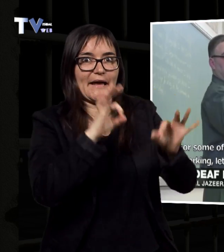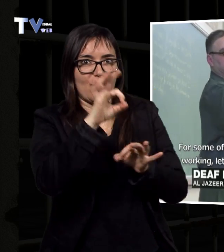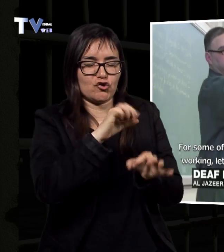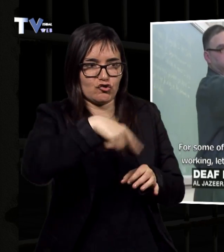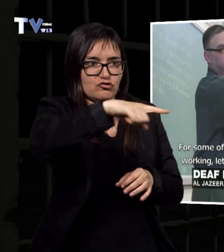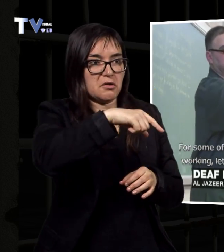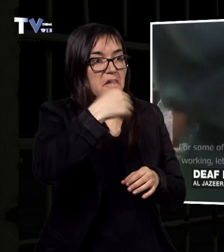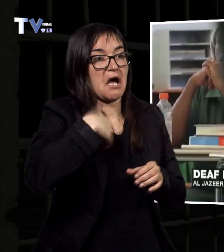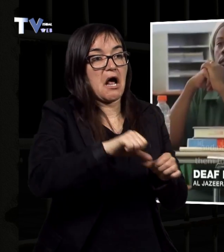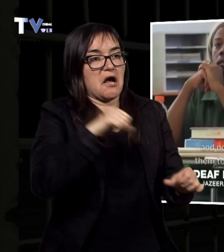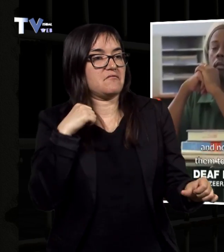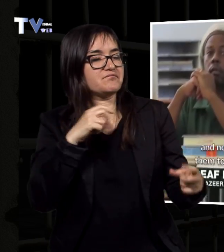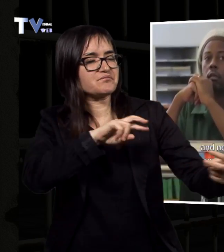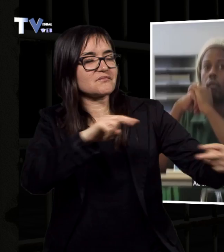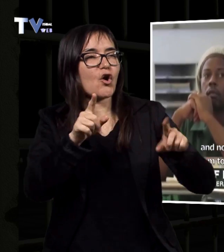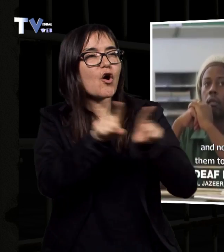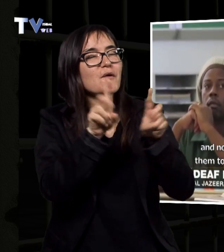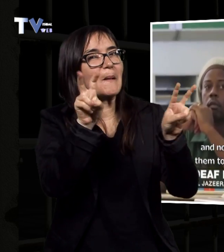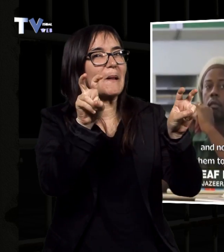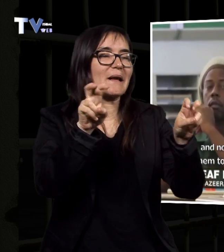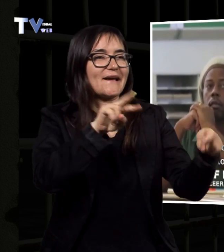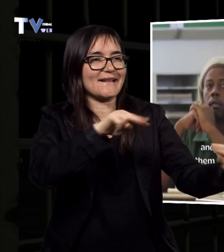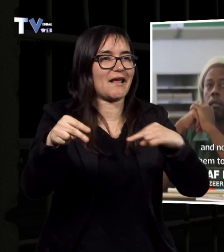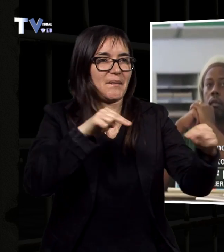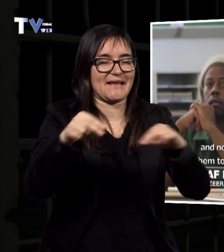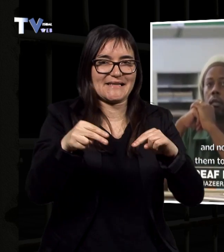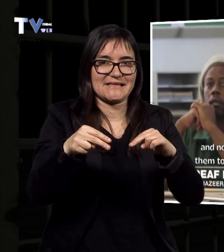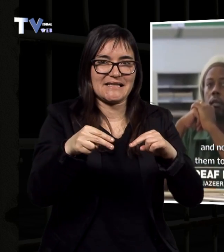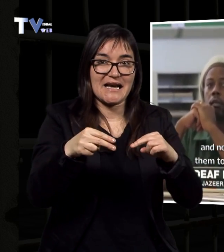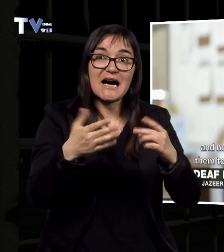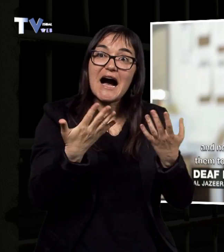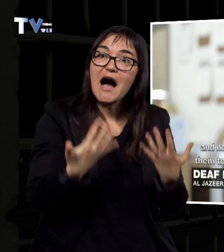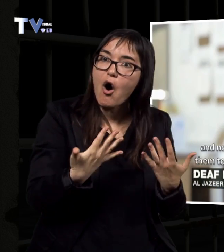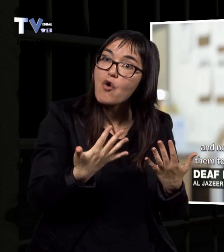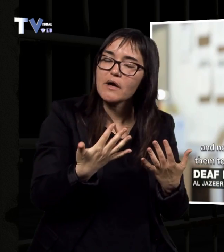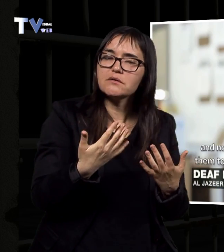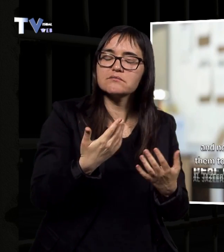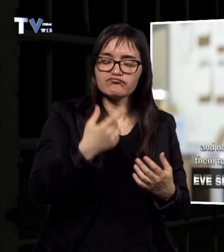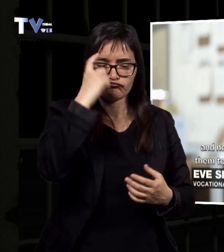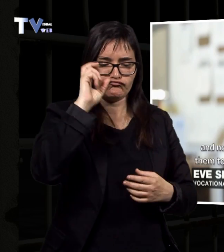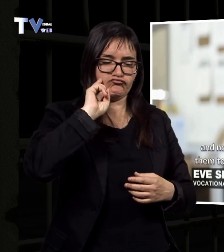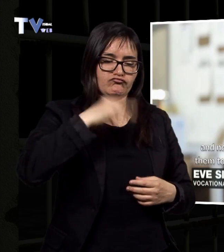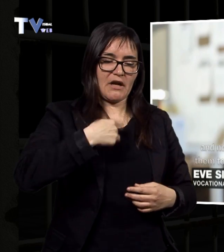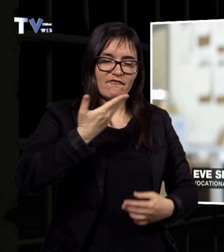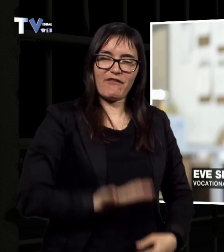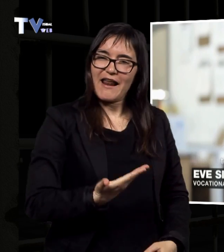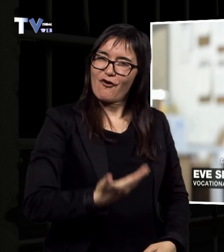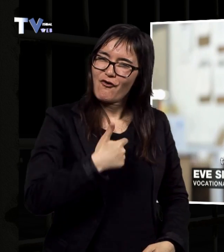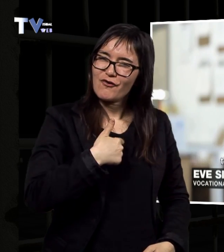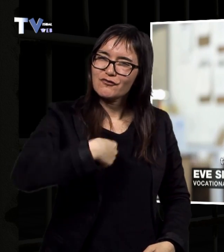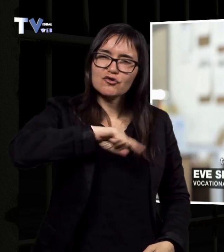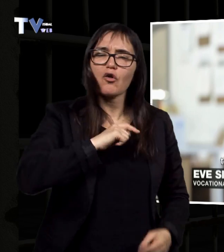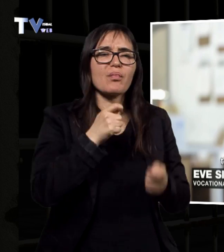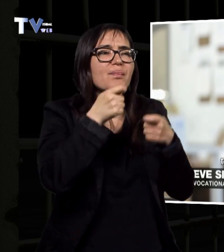let's say, for many years as an interpreter here, and now they're medium eligible, we try and get them to a medium facility that's designated